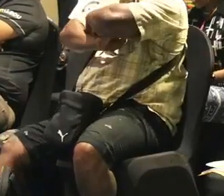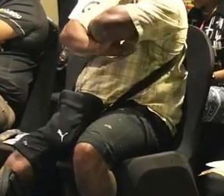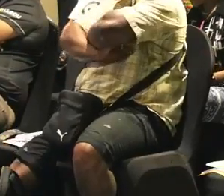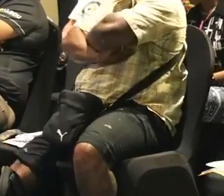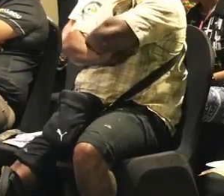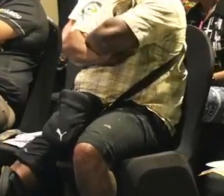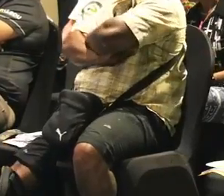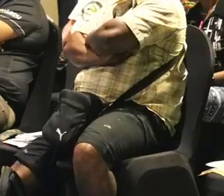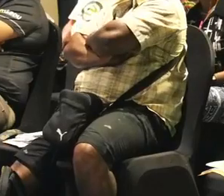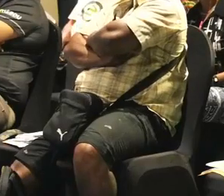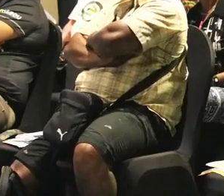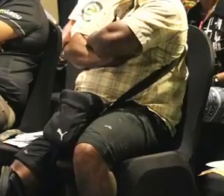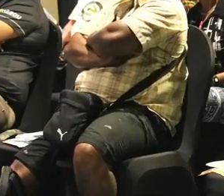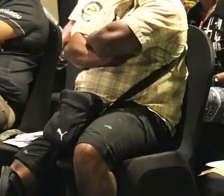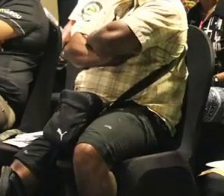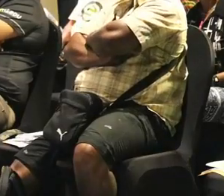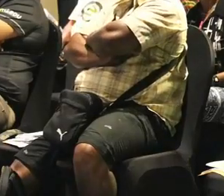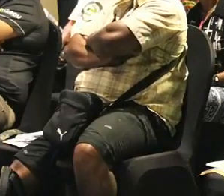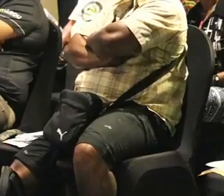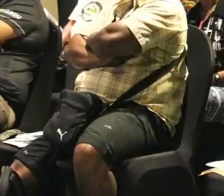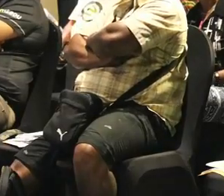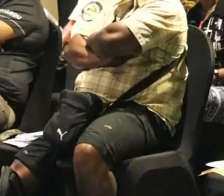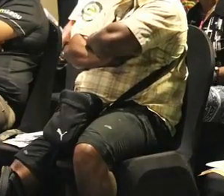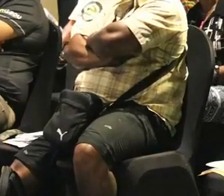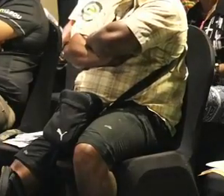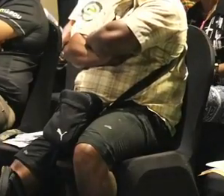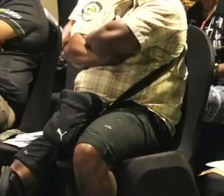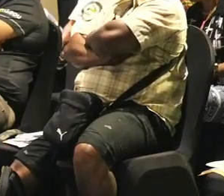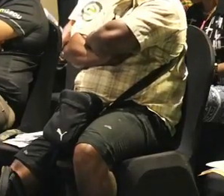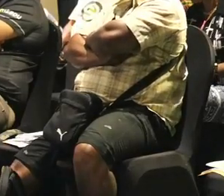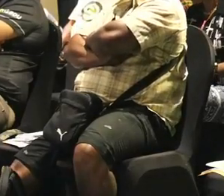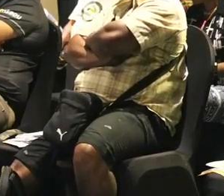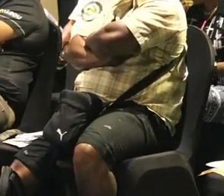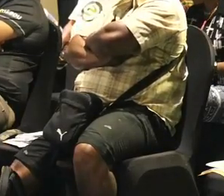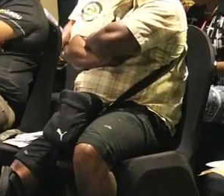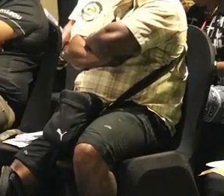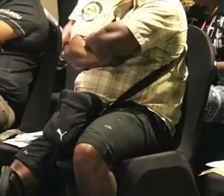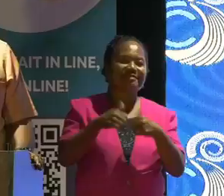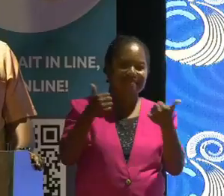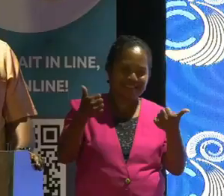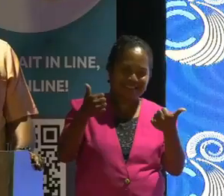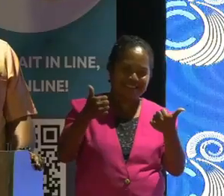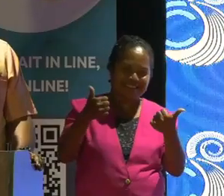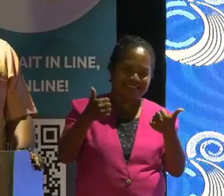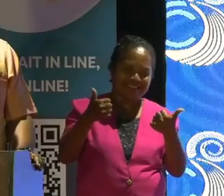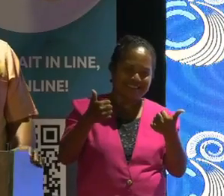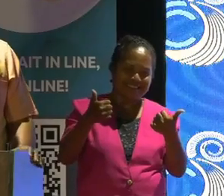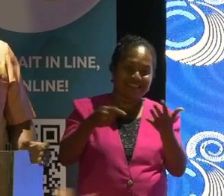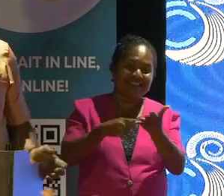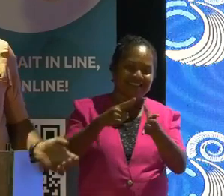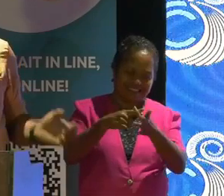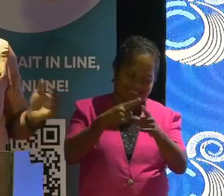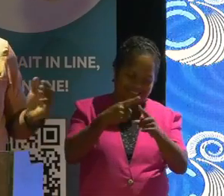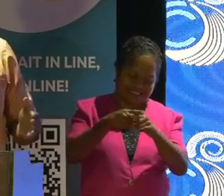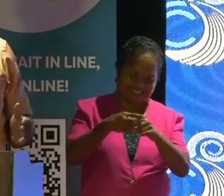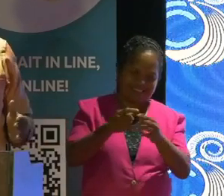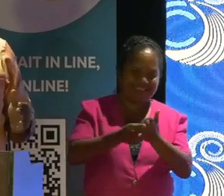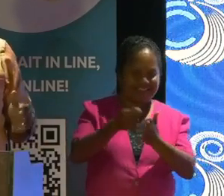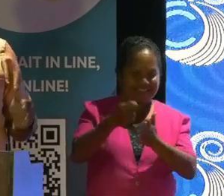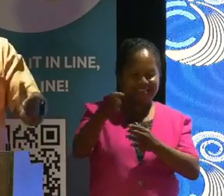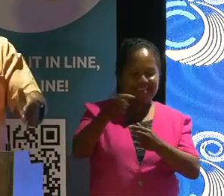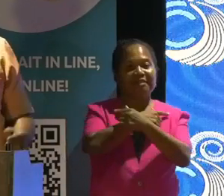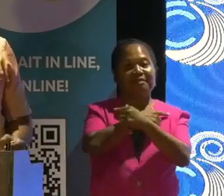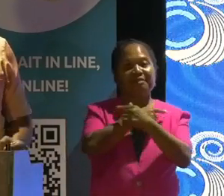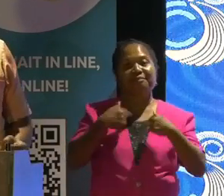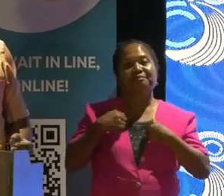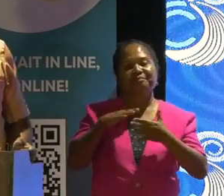tax-wise, we still need to learn more, and we will become good taxpayers. So we help